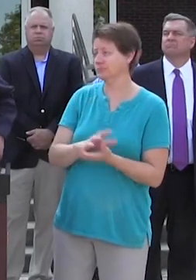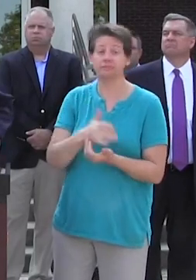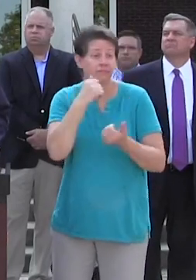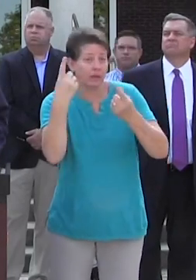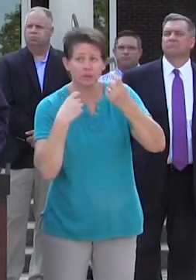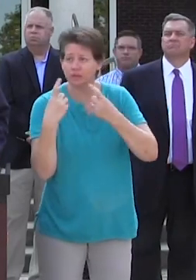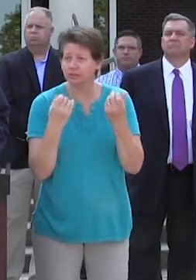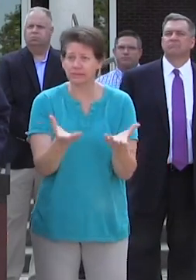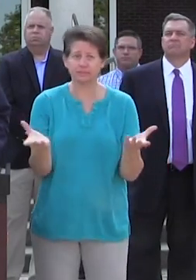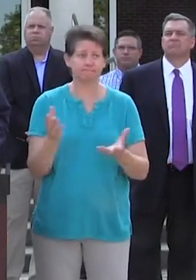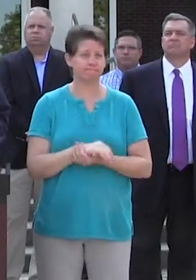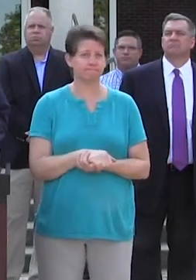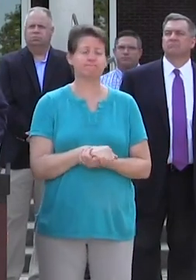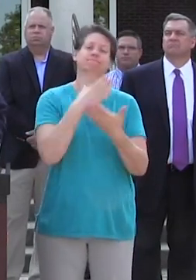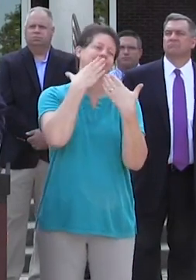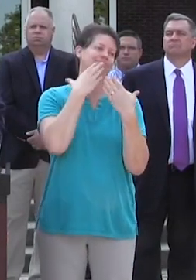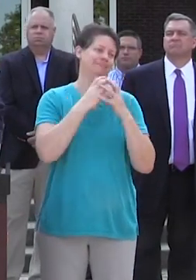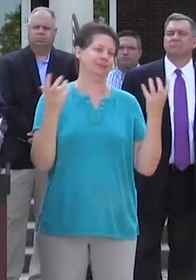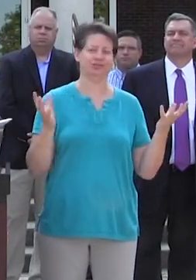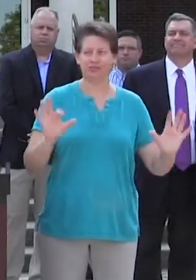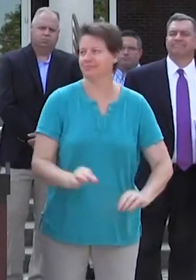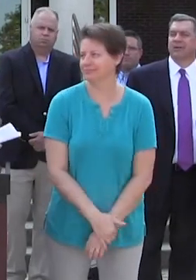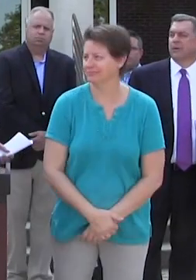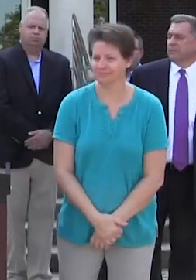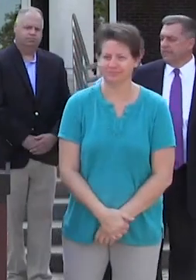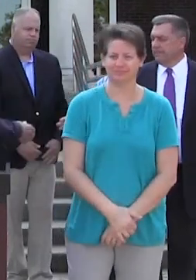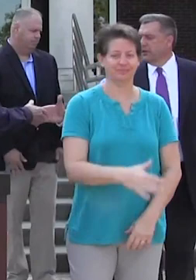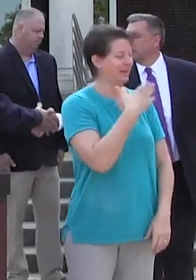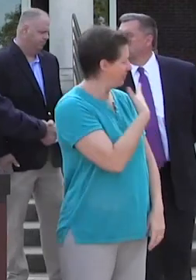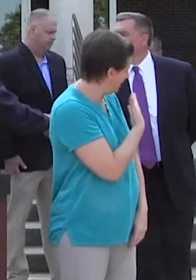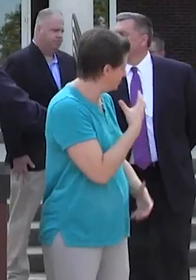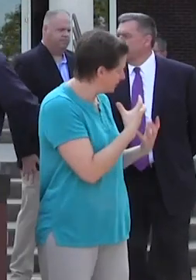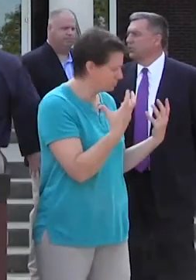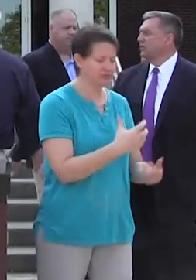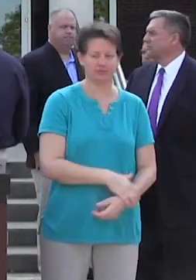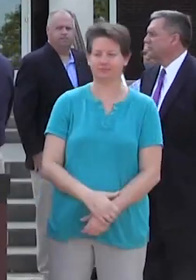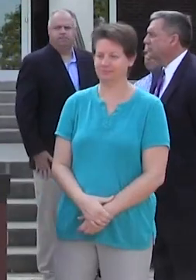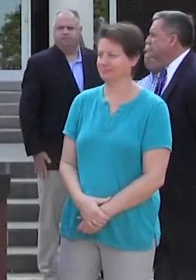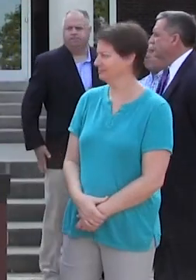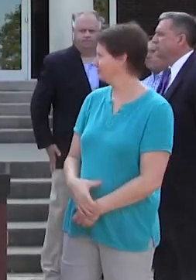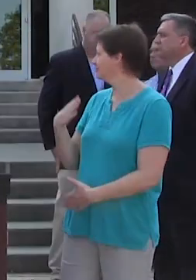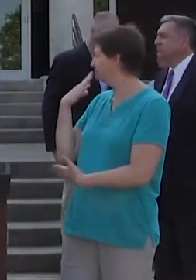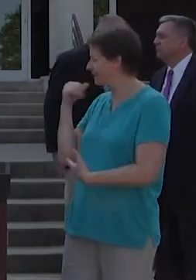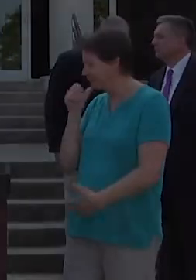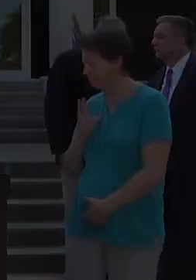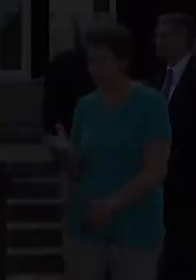Any more questions? We thank you very much. And thank you so much. Thank you. Thank you.